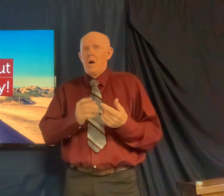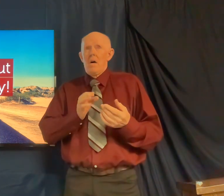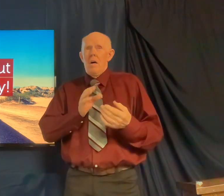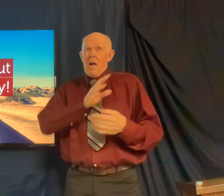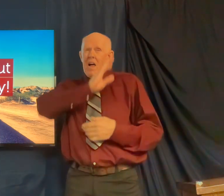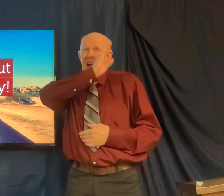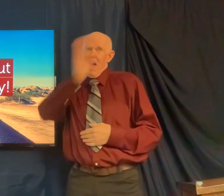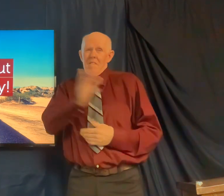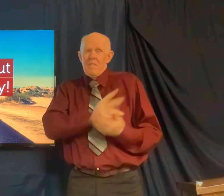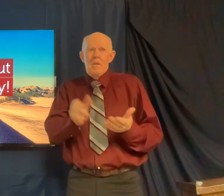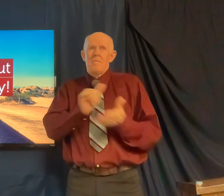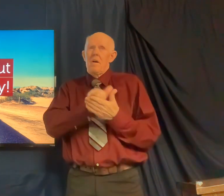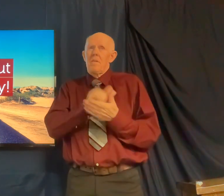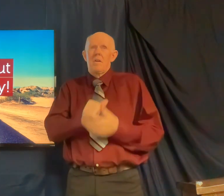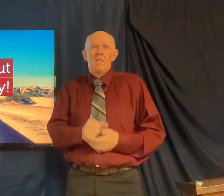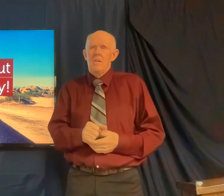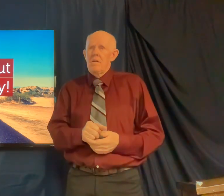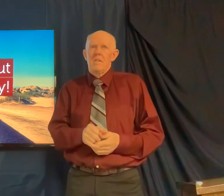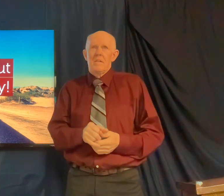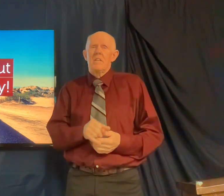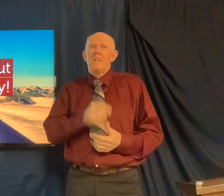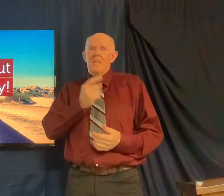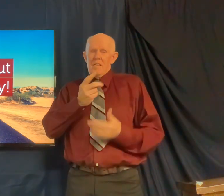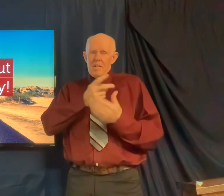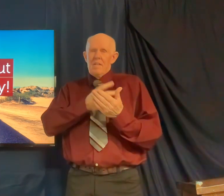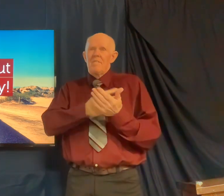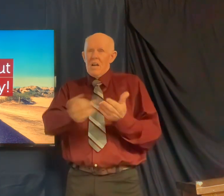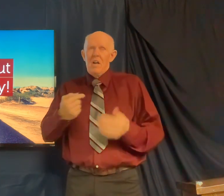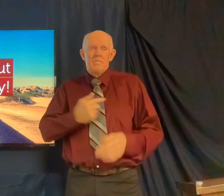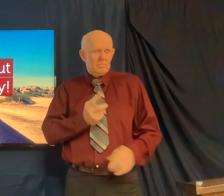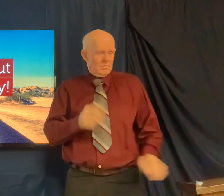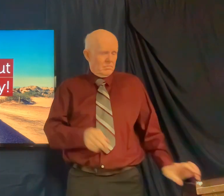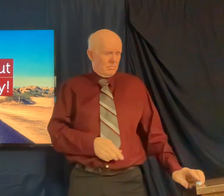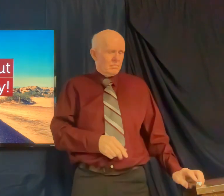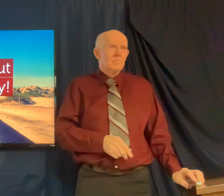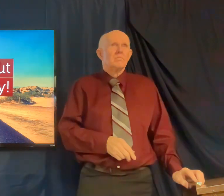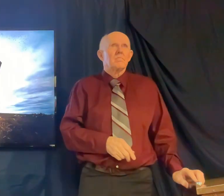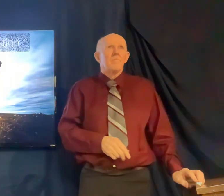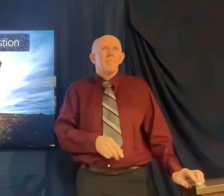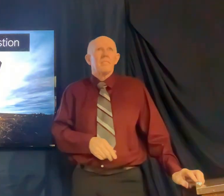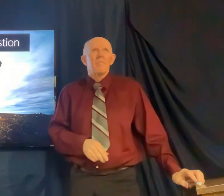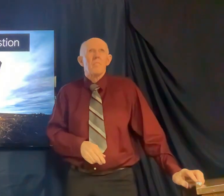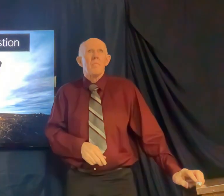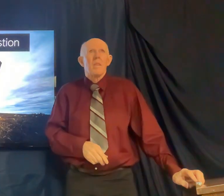We always fail at something. It's not possible to never fail.